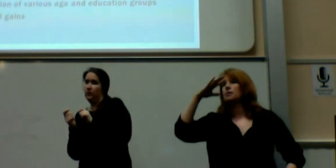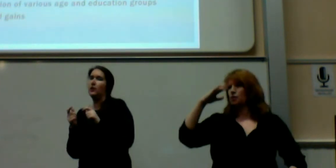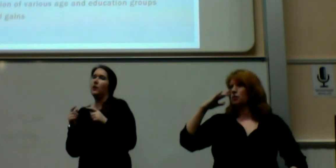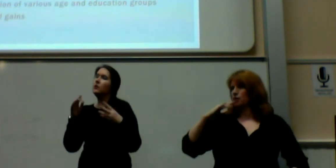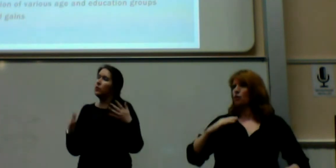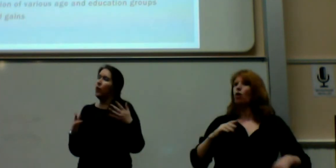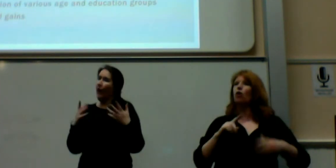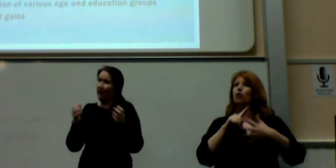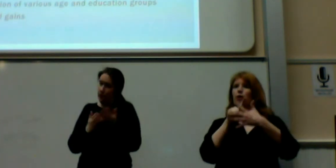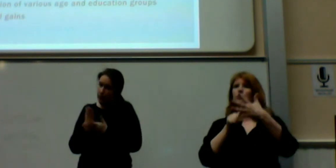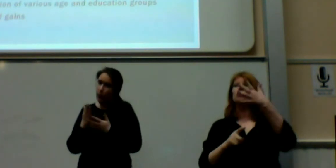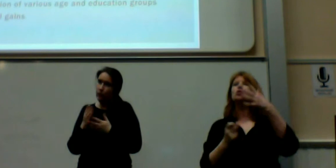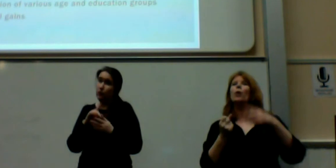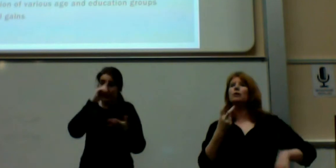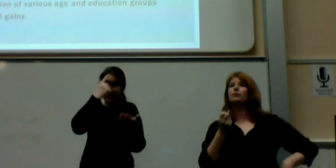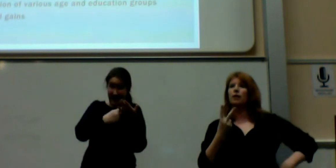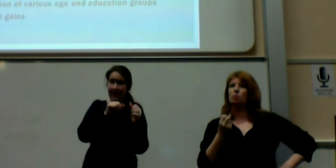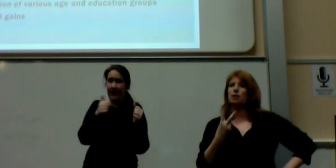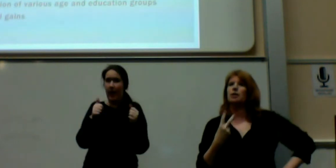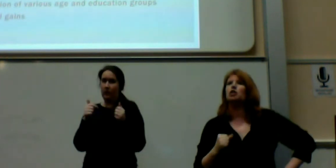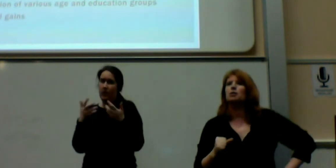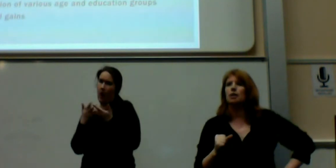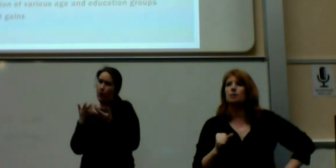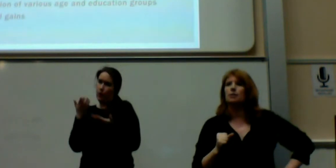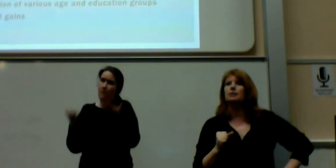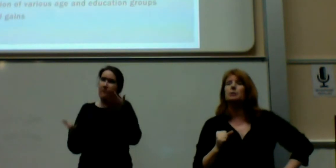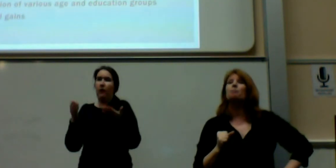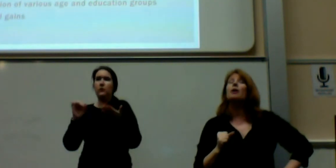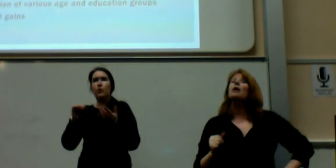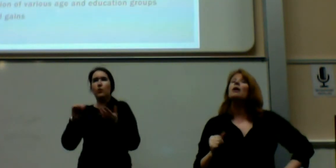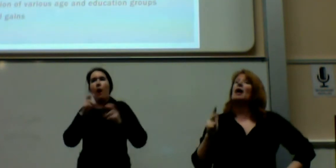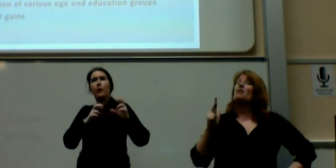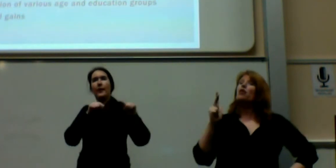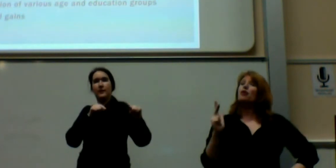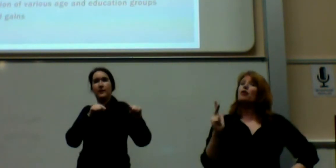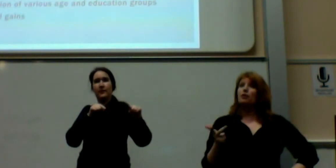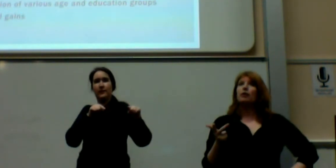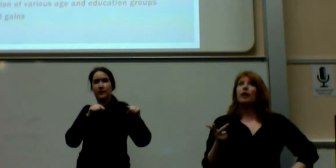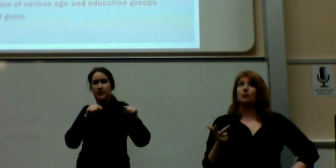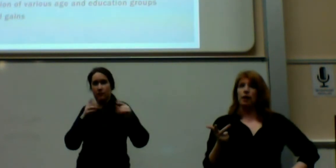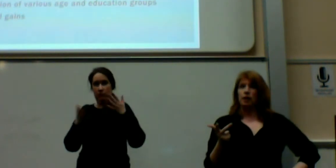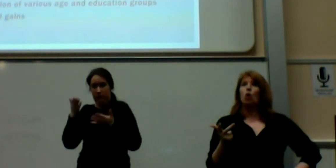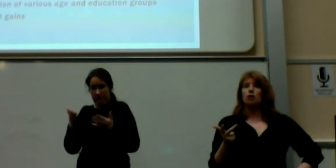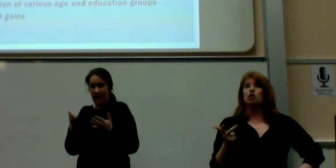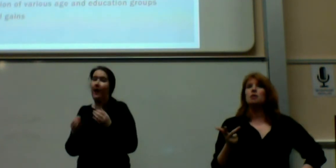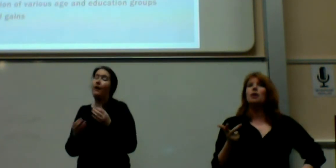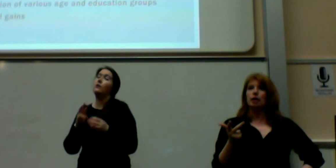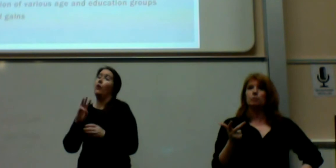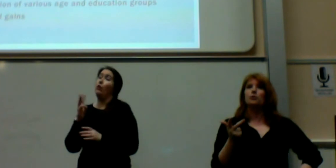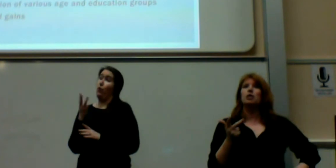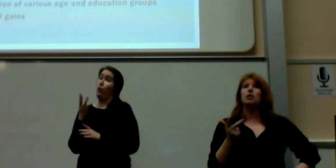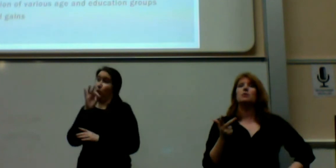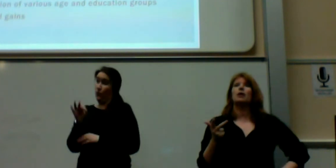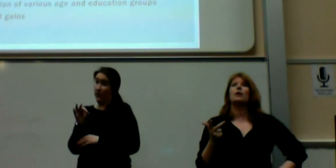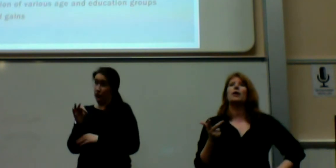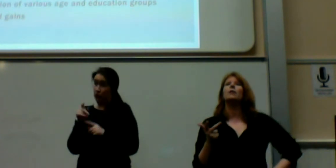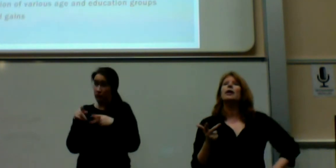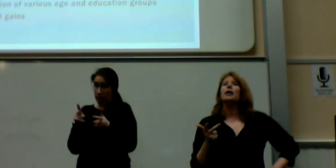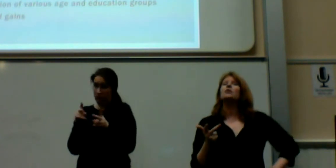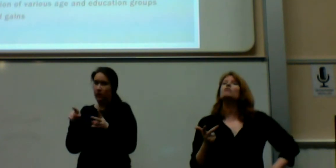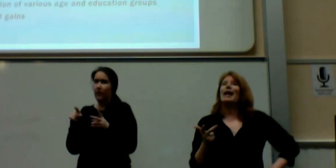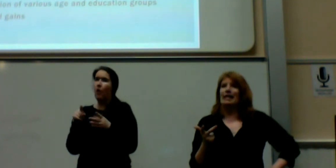importance, et cetera, et cetera, all the way through 12 argumentation statements. And then the third and final question type for each